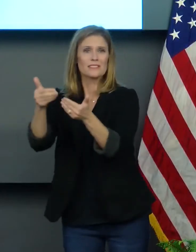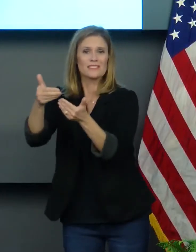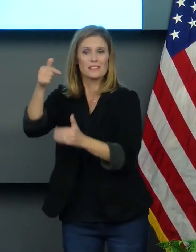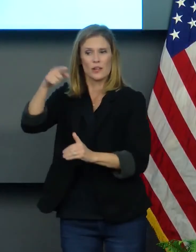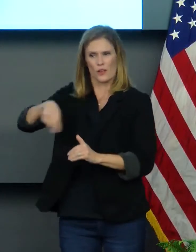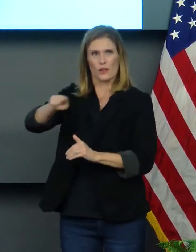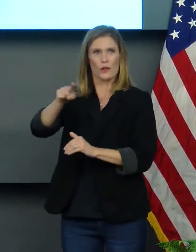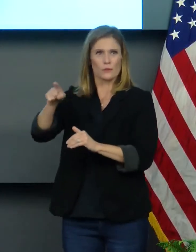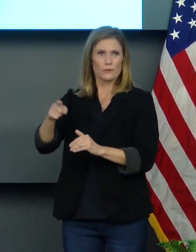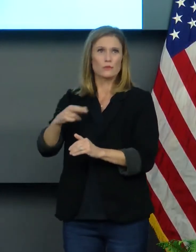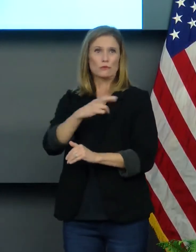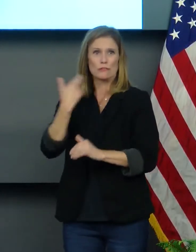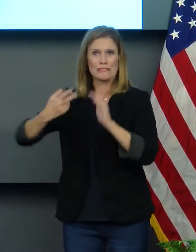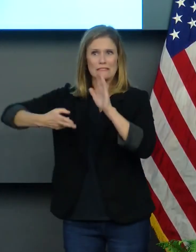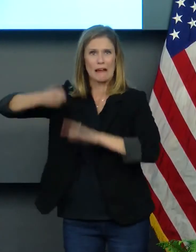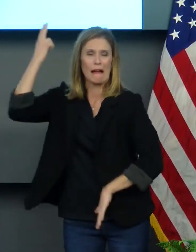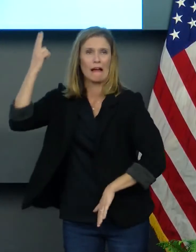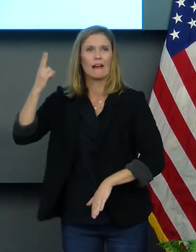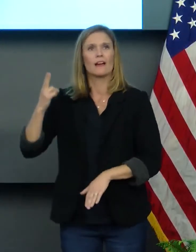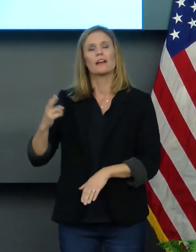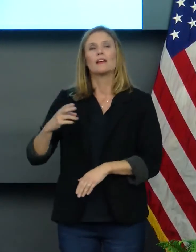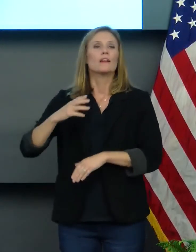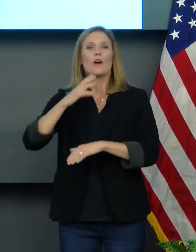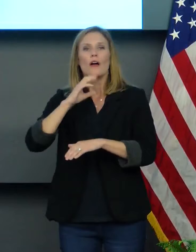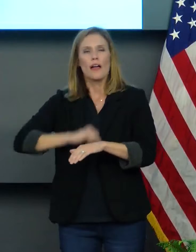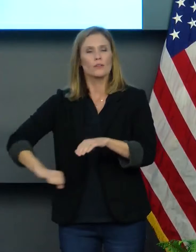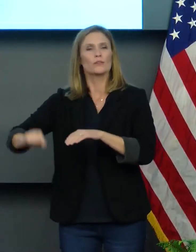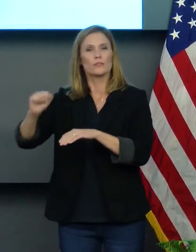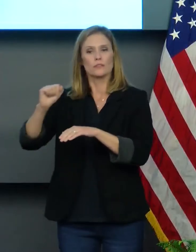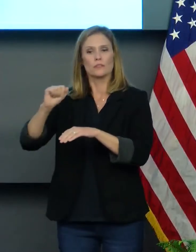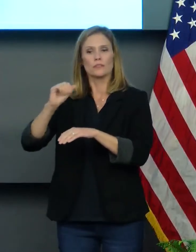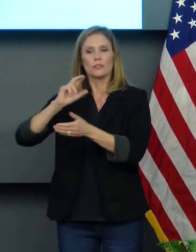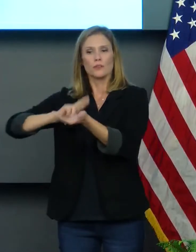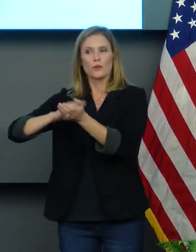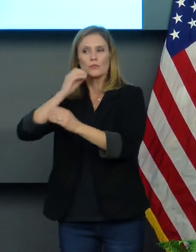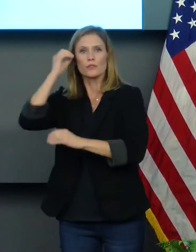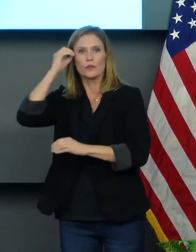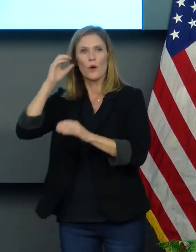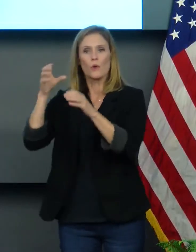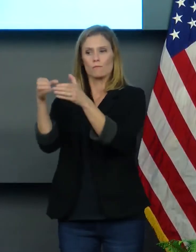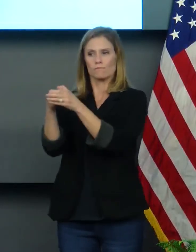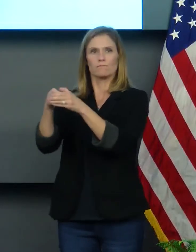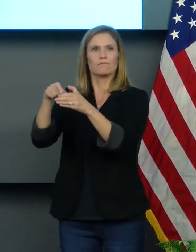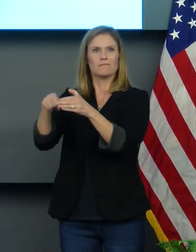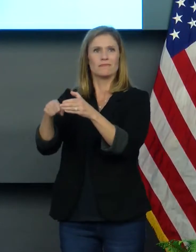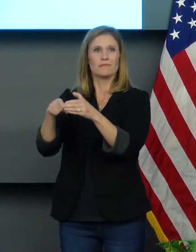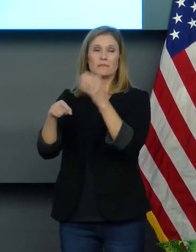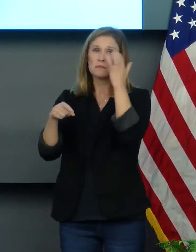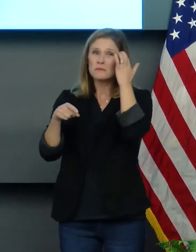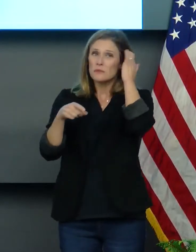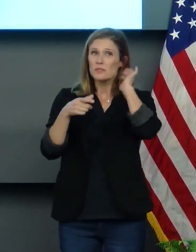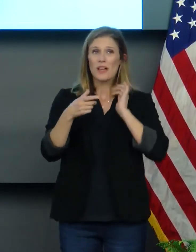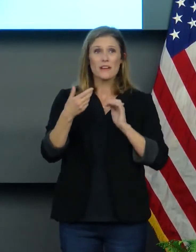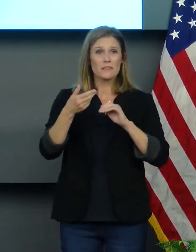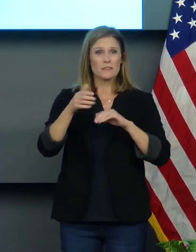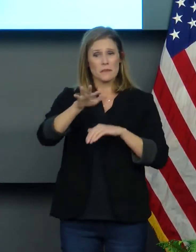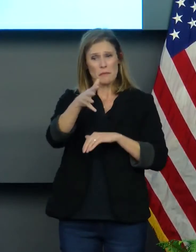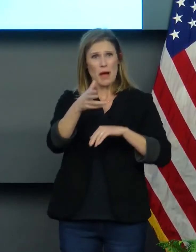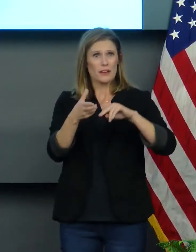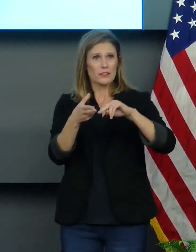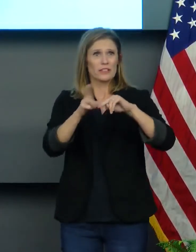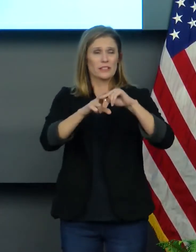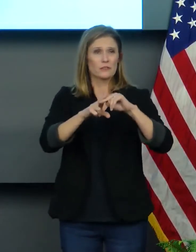highest risk, nursing home residents, elderly nursing home residents, we still, despite moderate increases